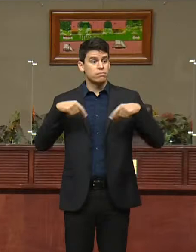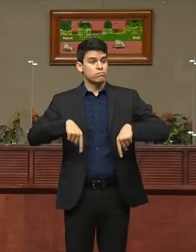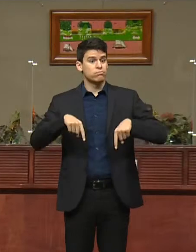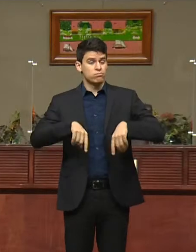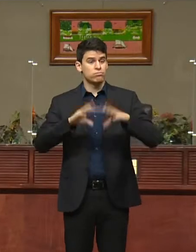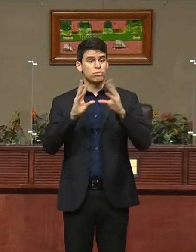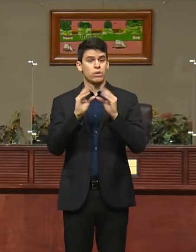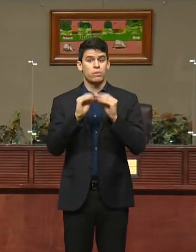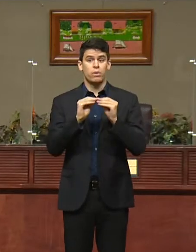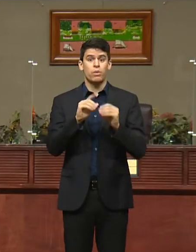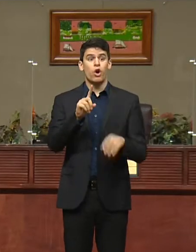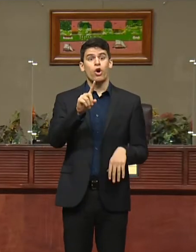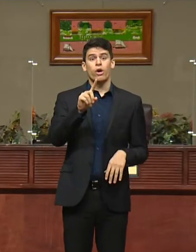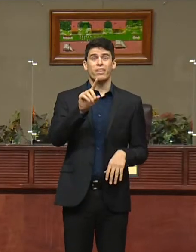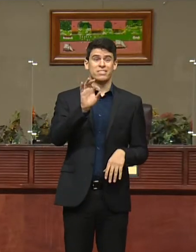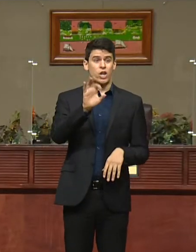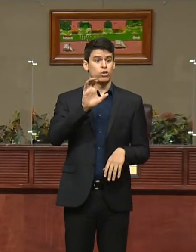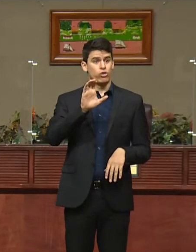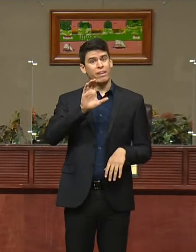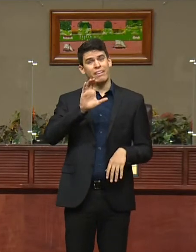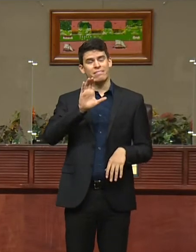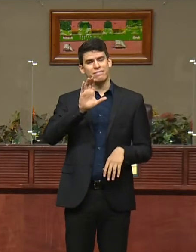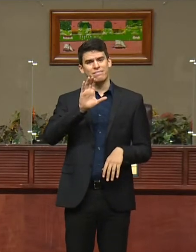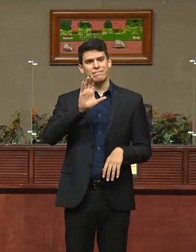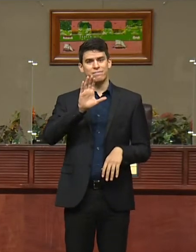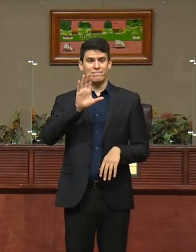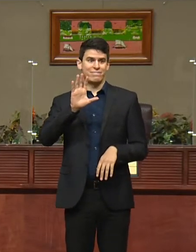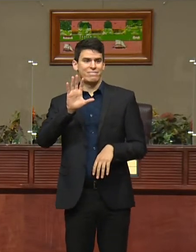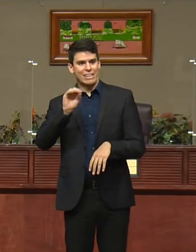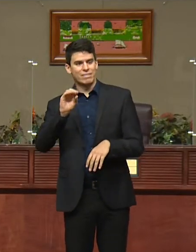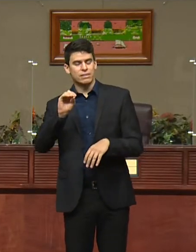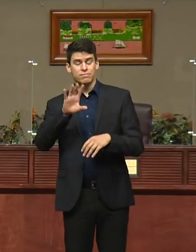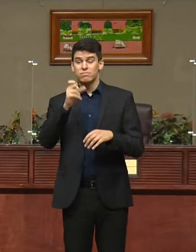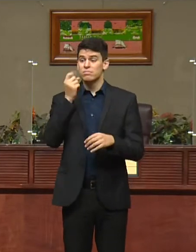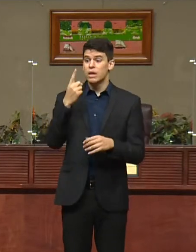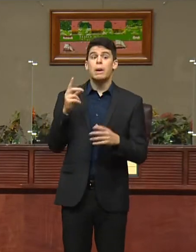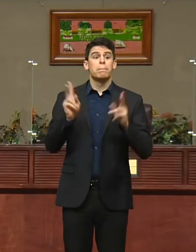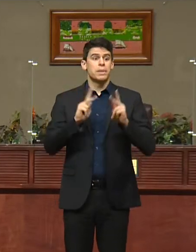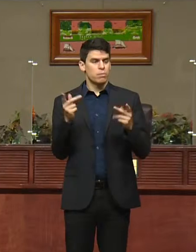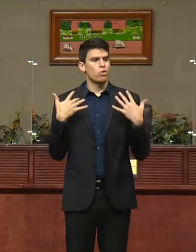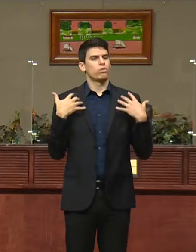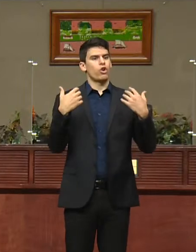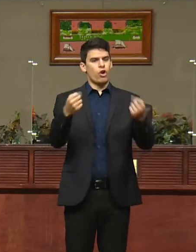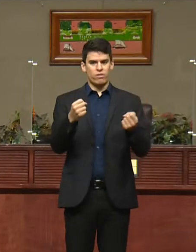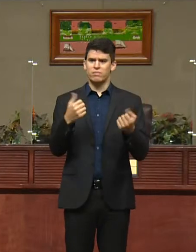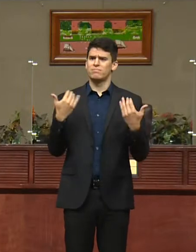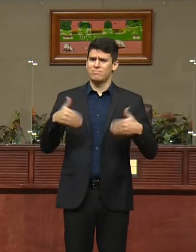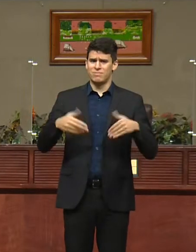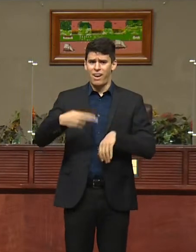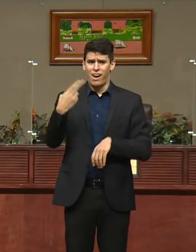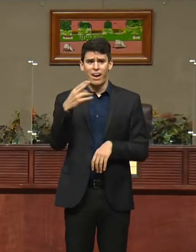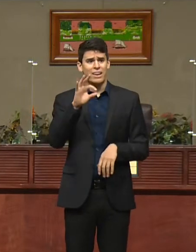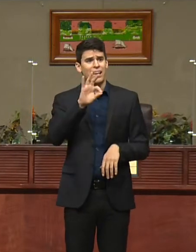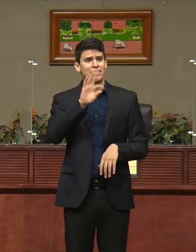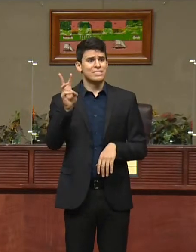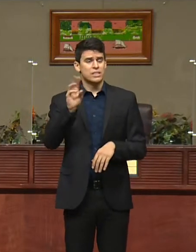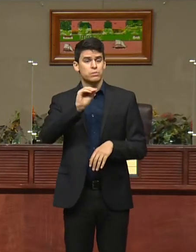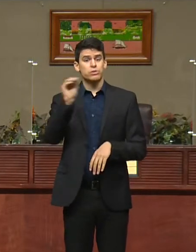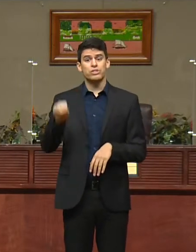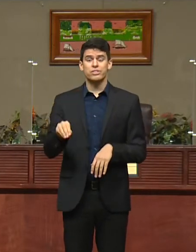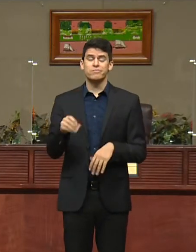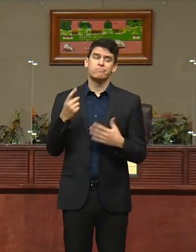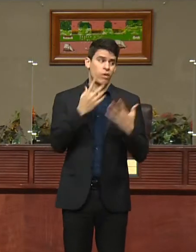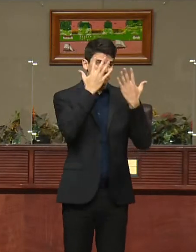was 109,950. Our recovery rate continues to be high, it's 96%. And unfortunately, as the